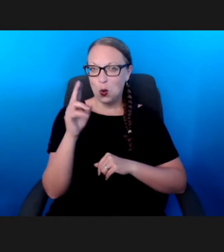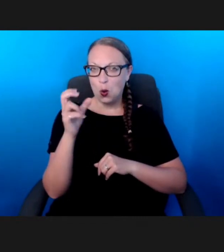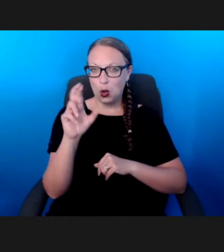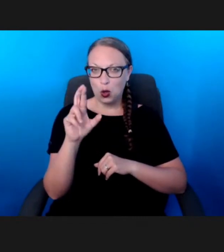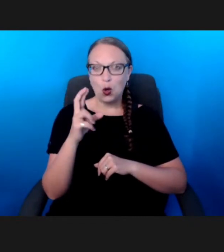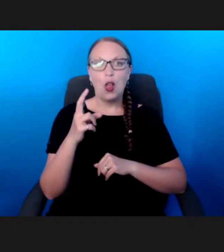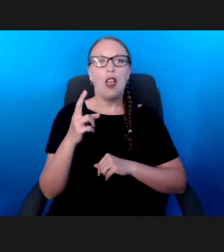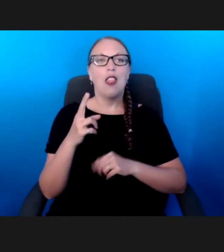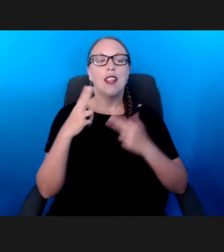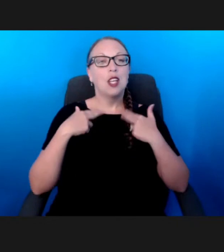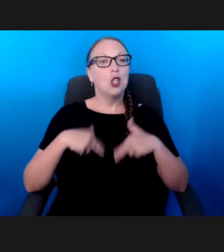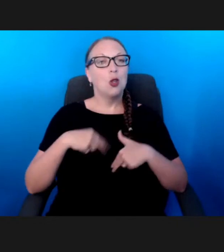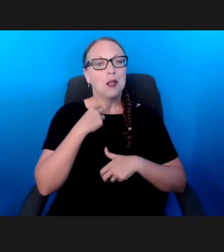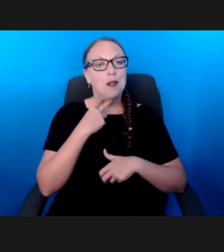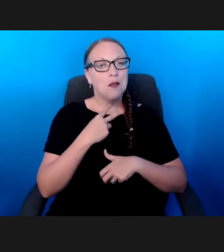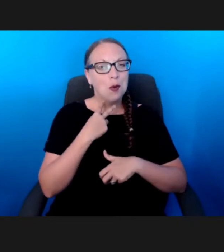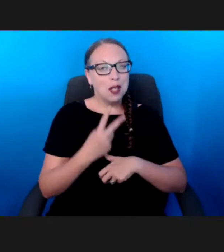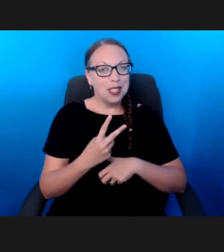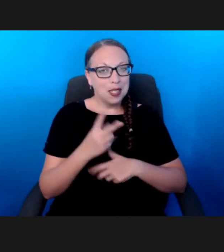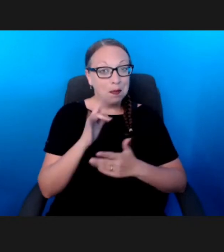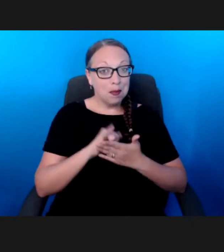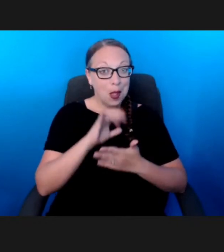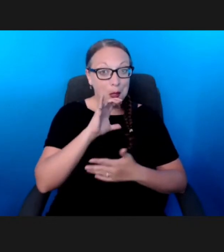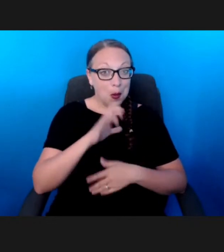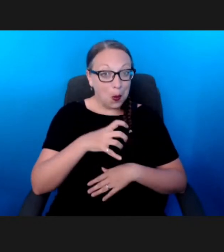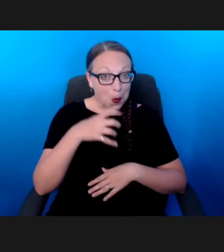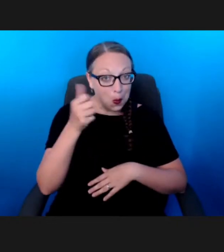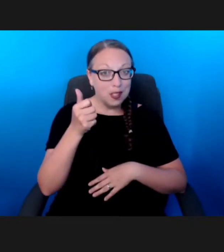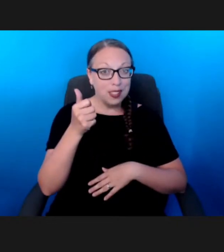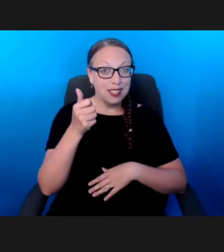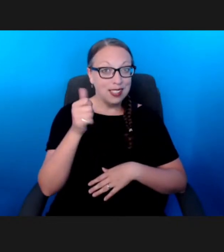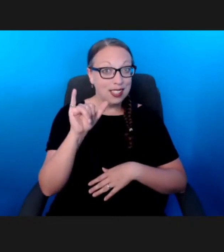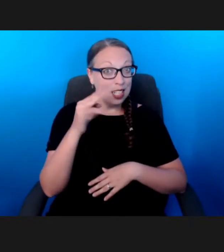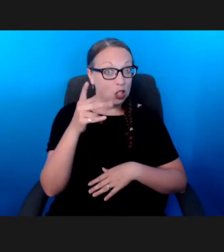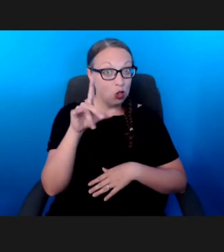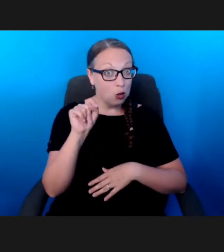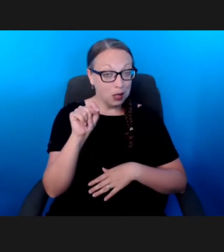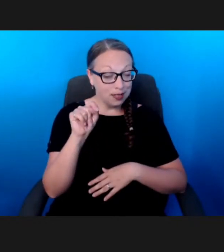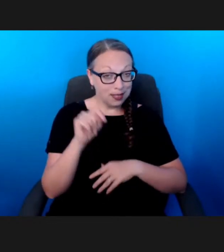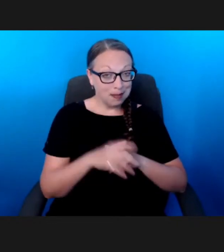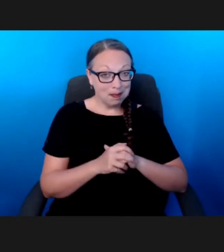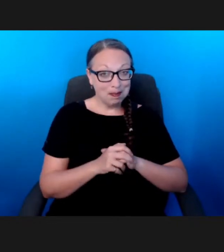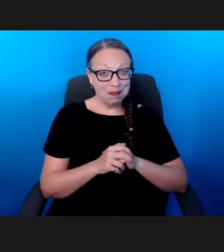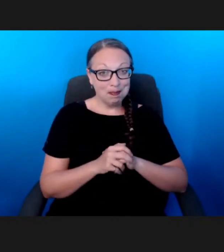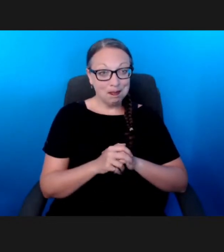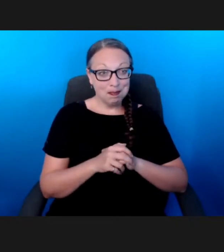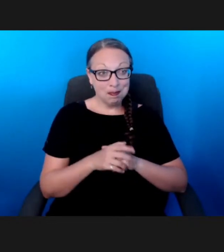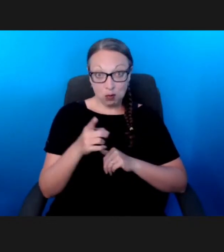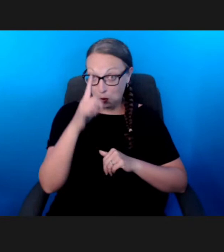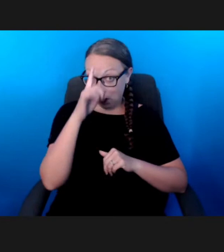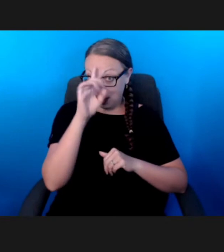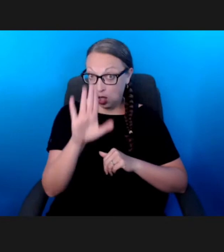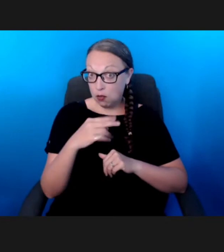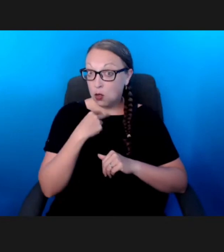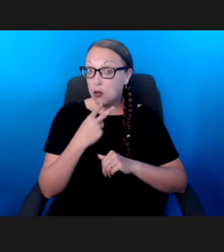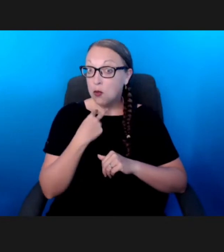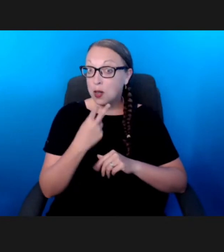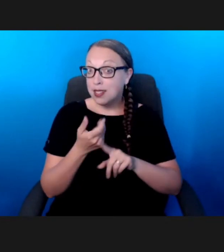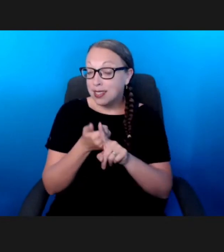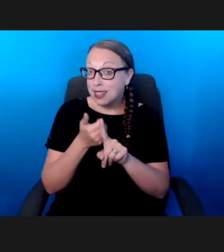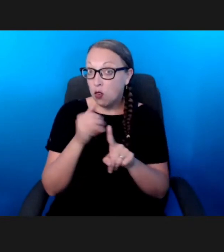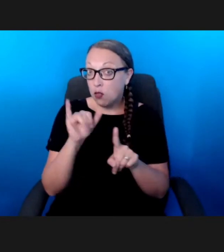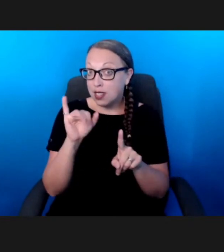voice, which is the oldest instrument there is. Did you ever think of your voice as being an instrument,